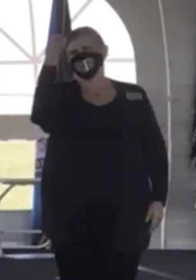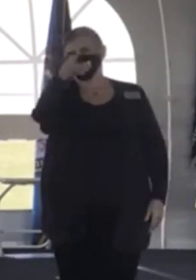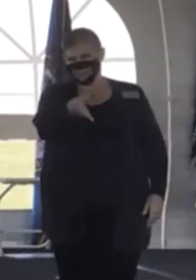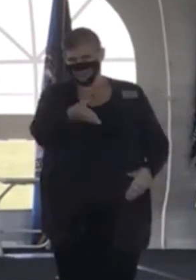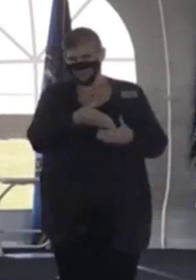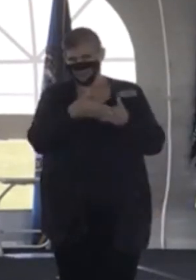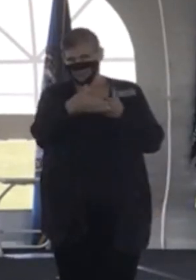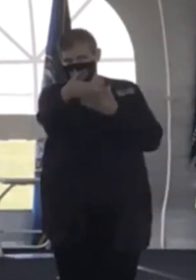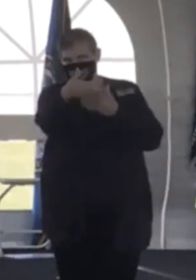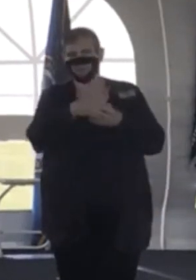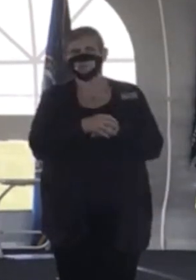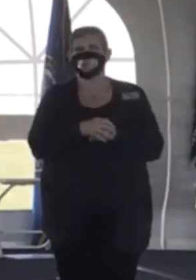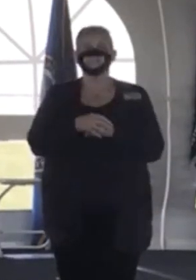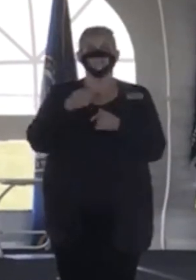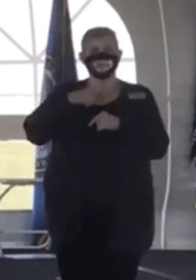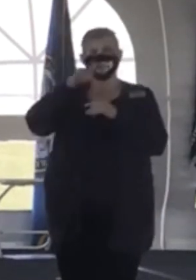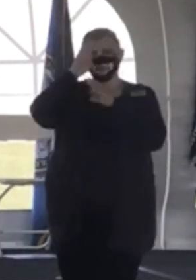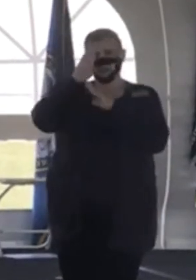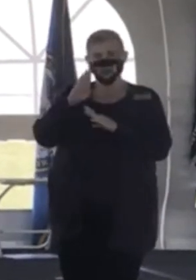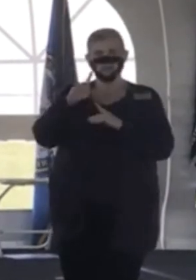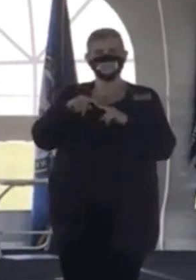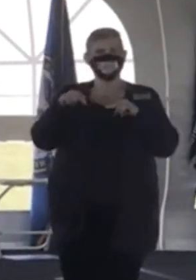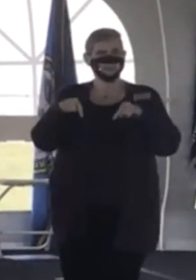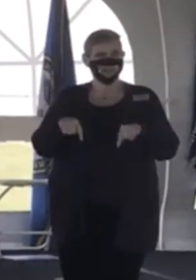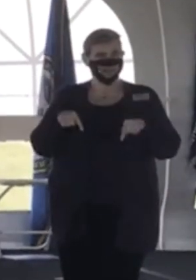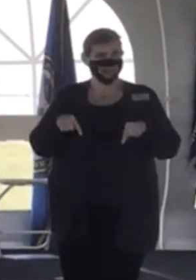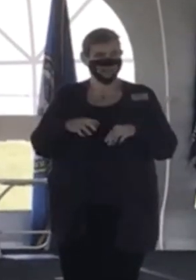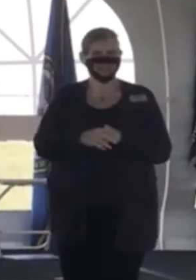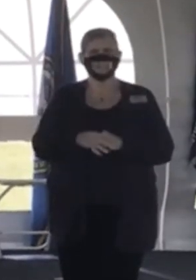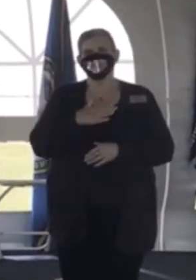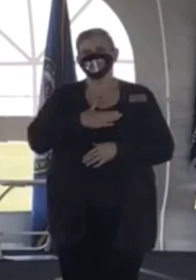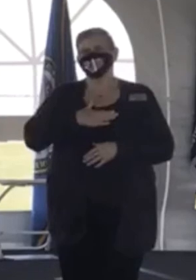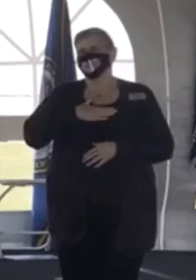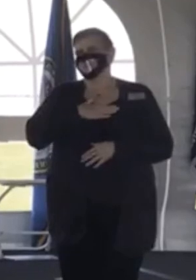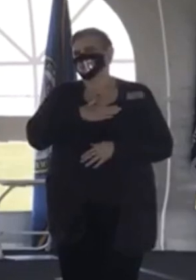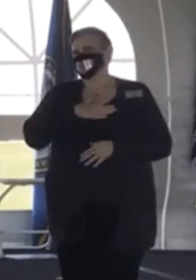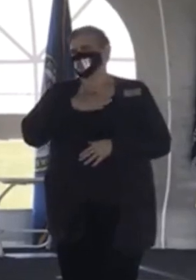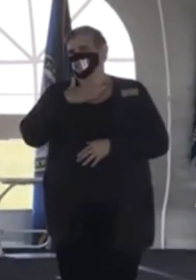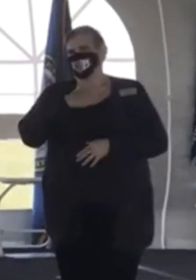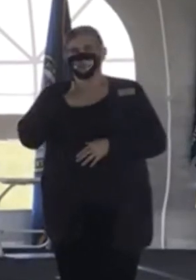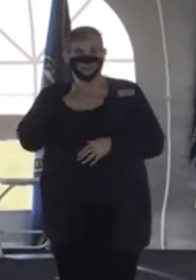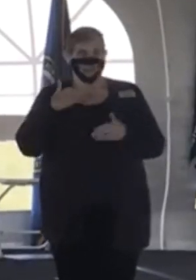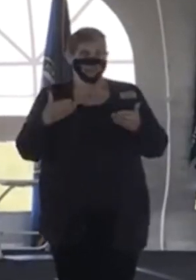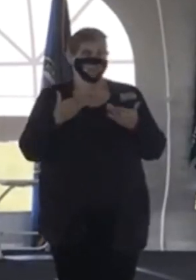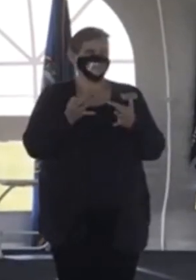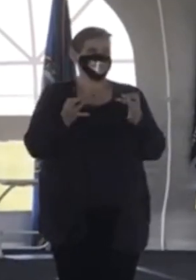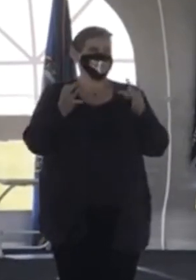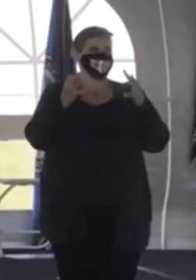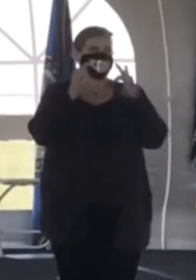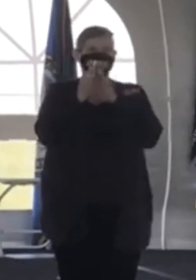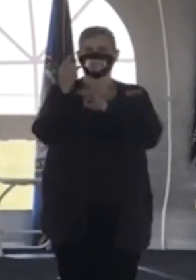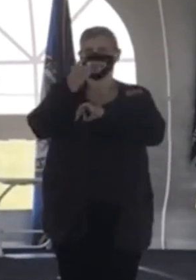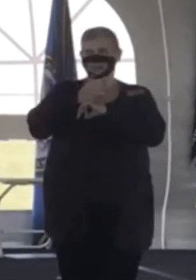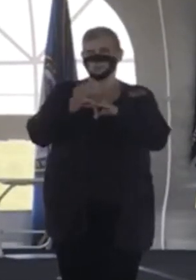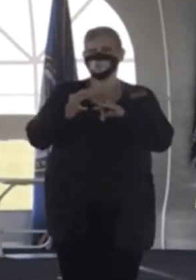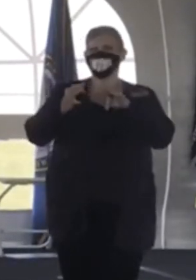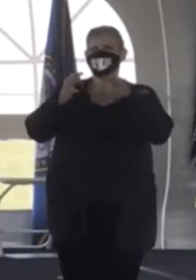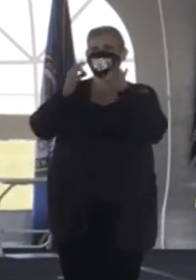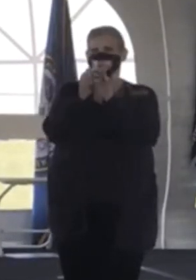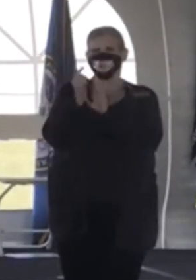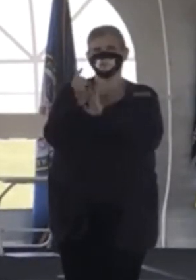So I am very honored to be here, pleased to be able to be here on such an important day and such an important